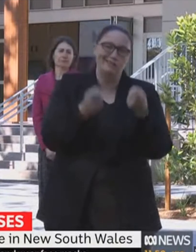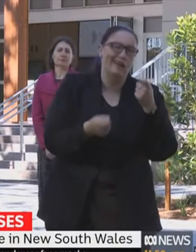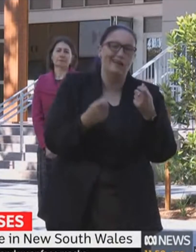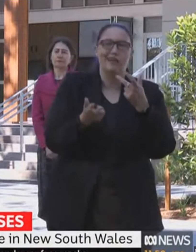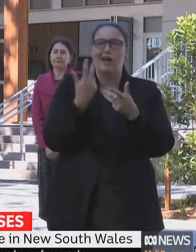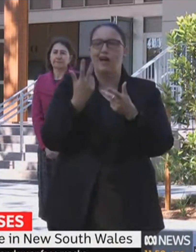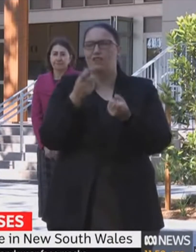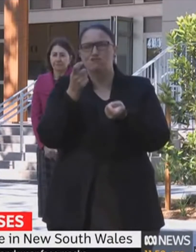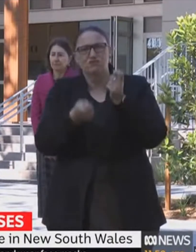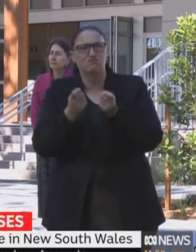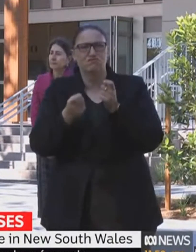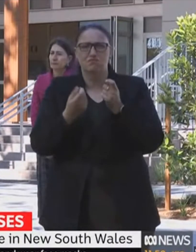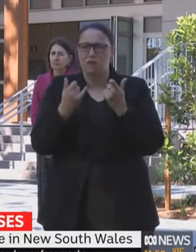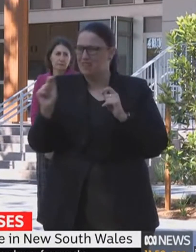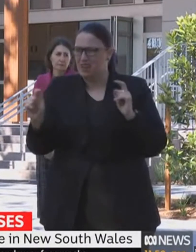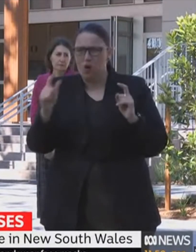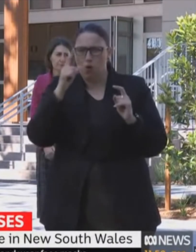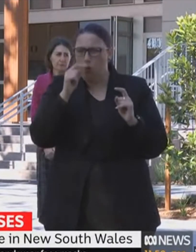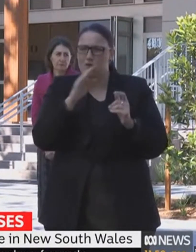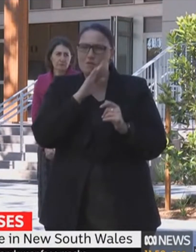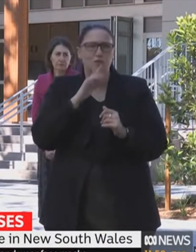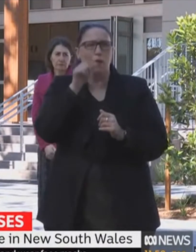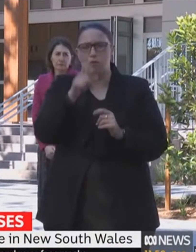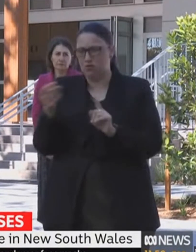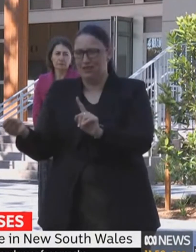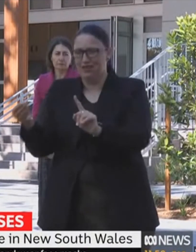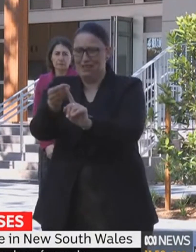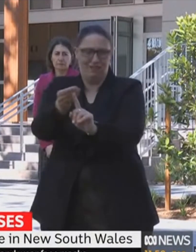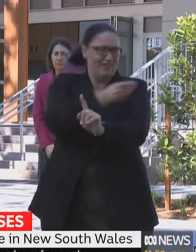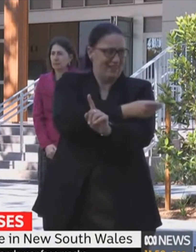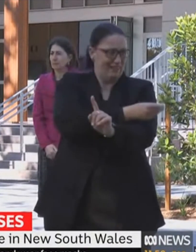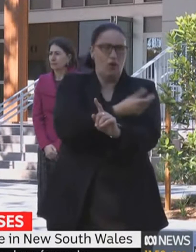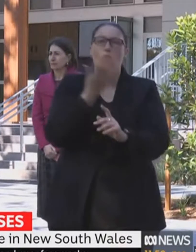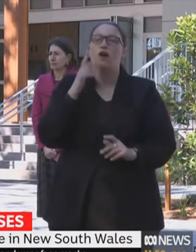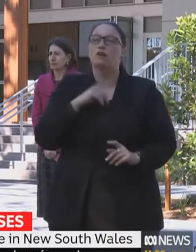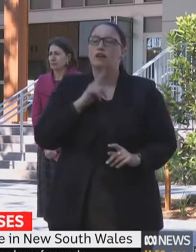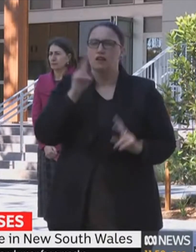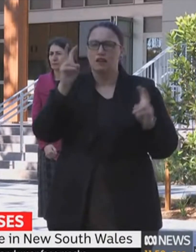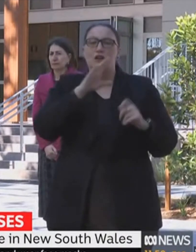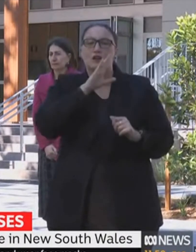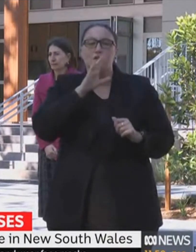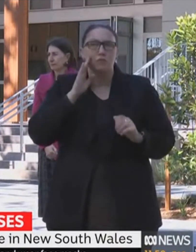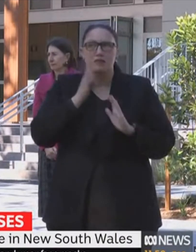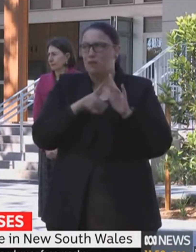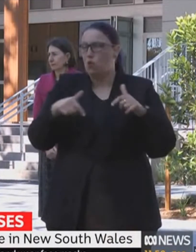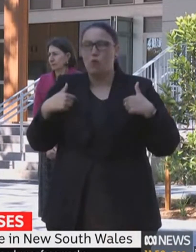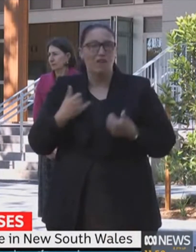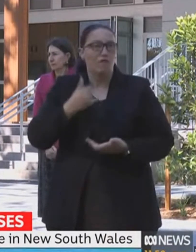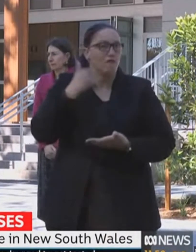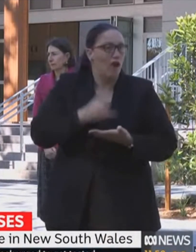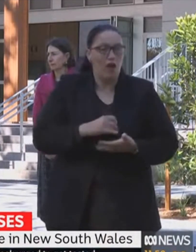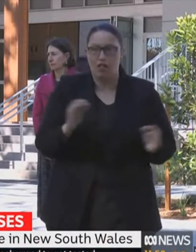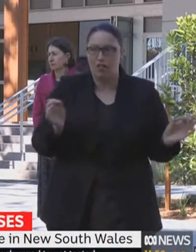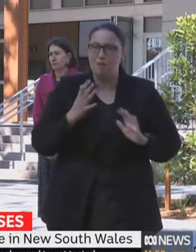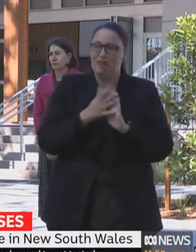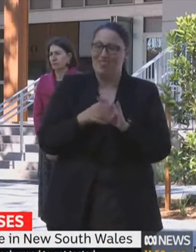to identify could we missed an intermediate person. And as I said, when we say missed it, it's not because of anything that's a failing. It's